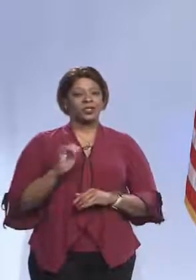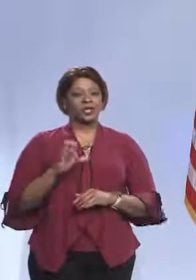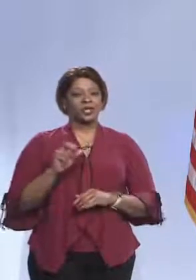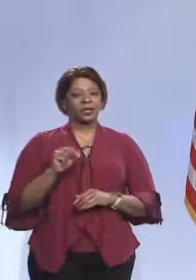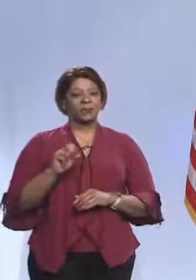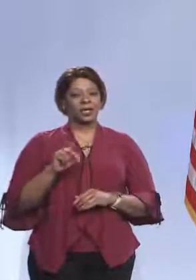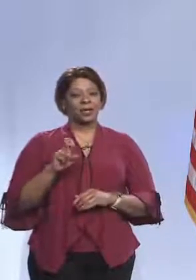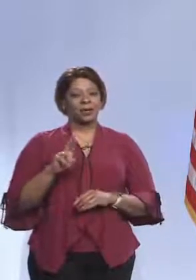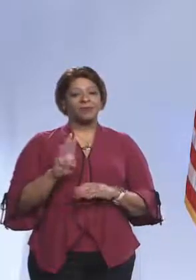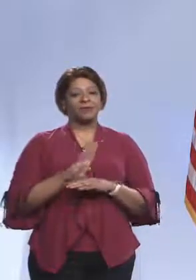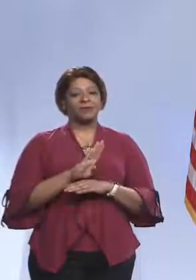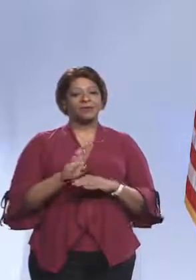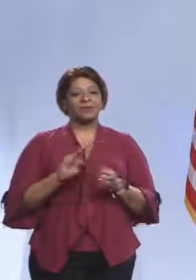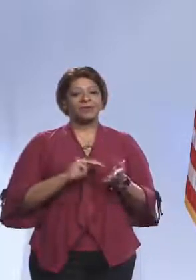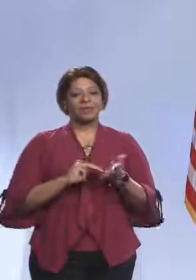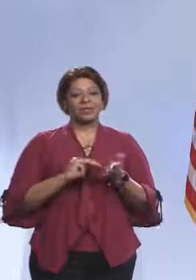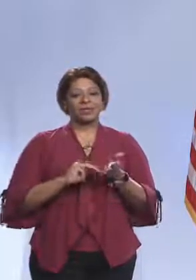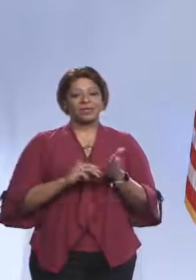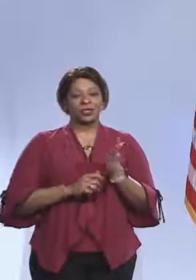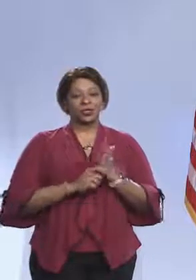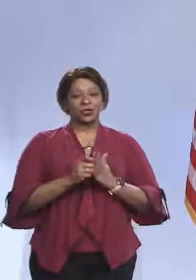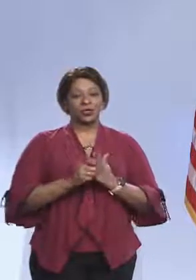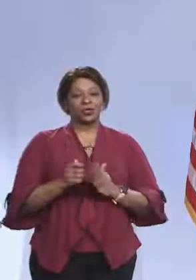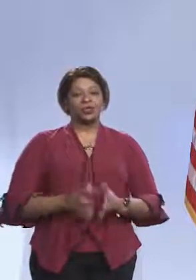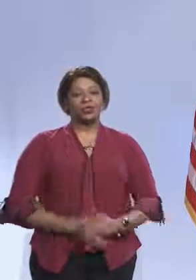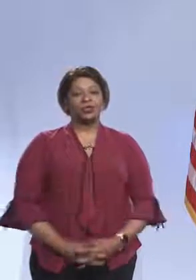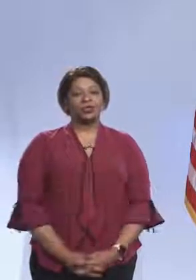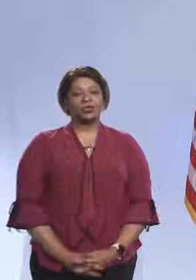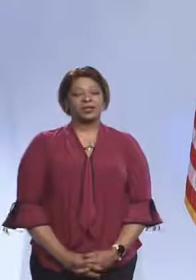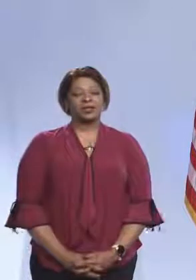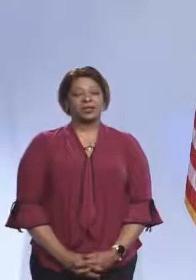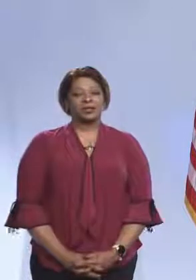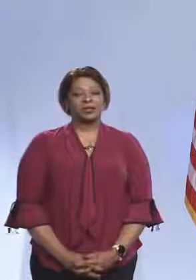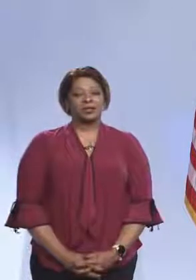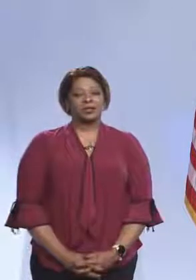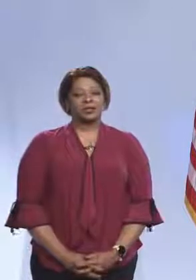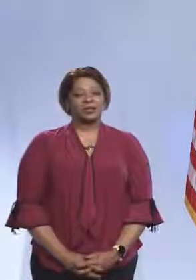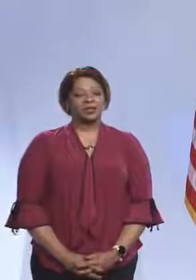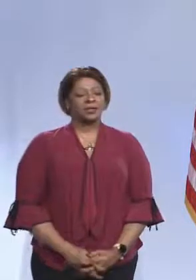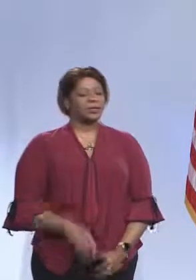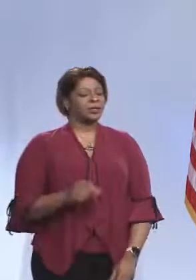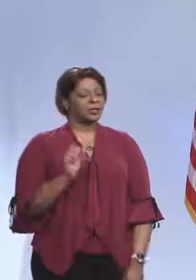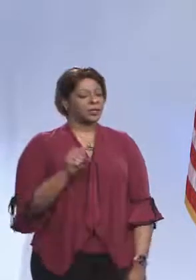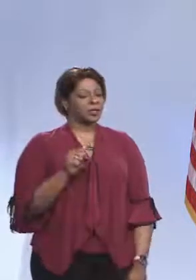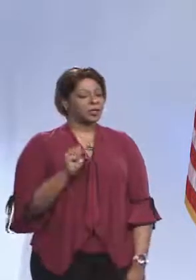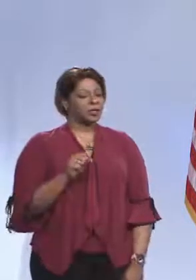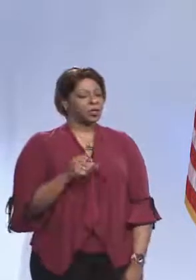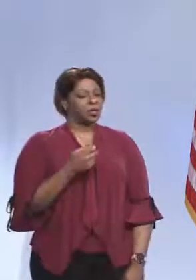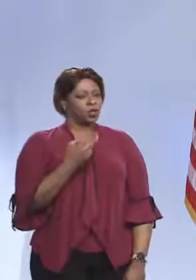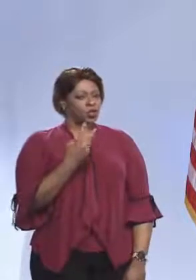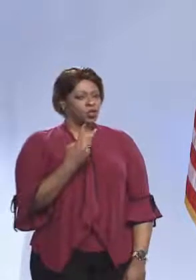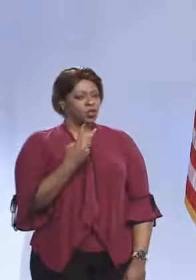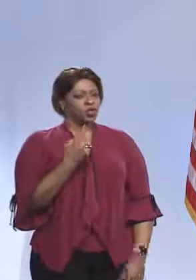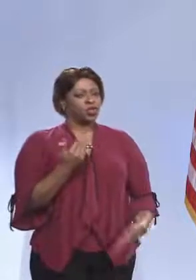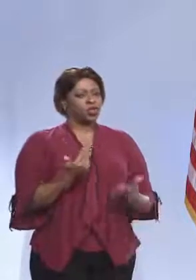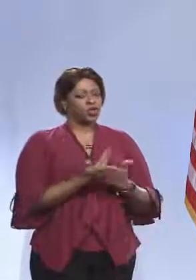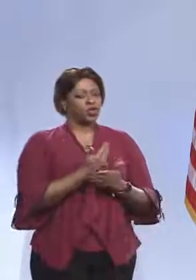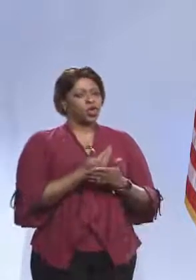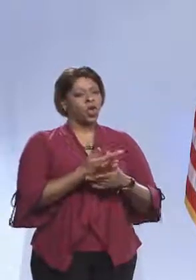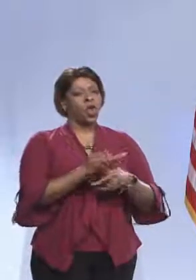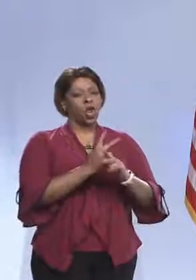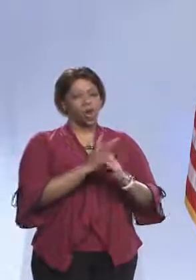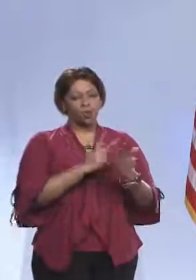the Memphis Business Journal. Yeah, there's the two new loan programs you